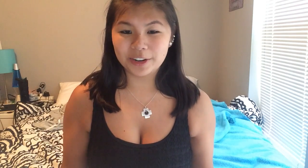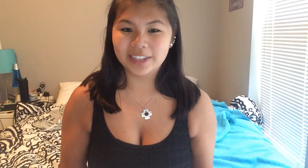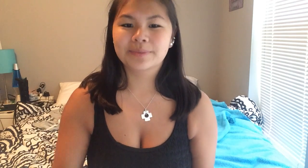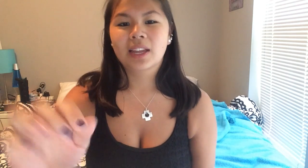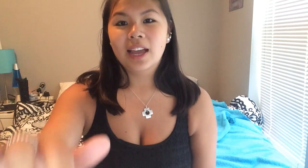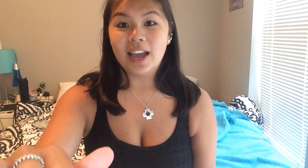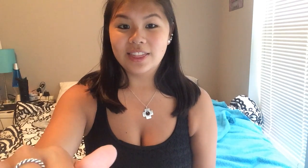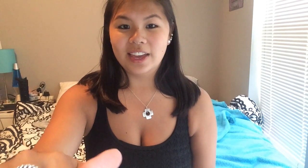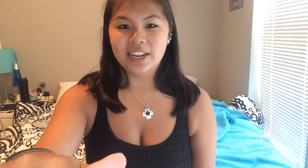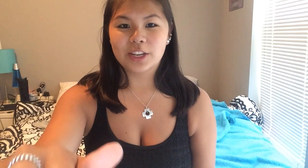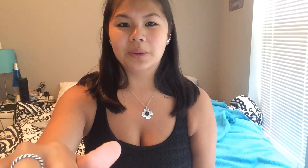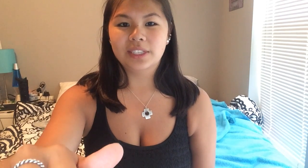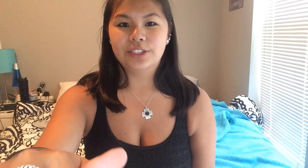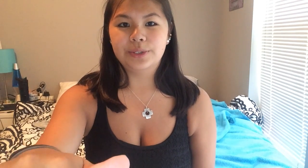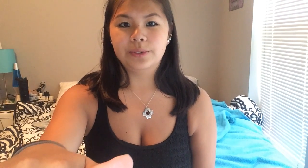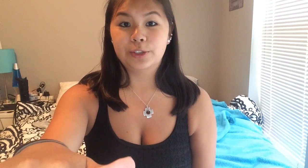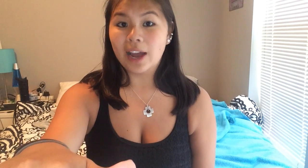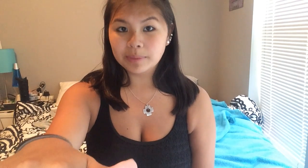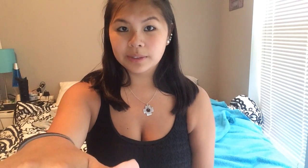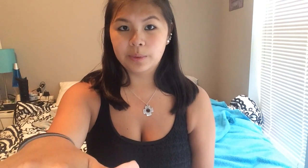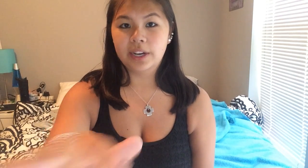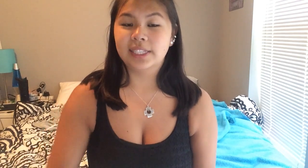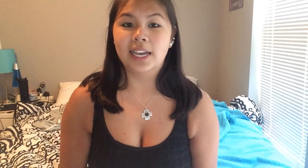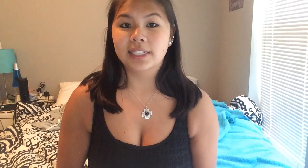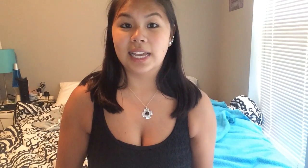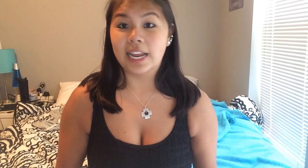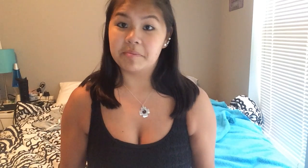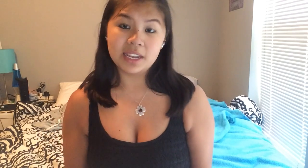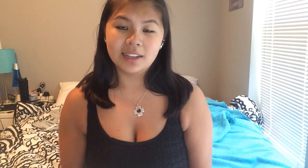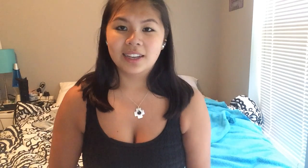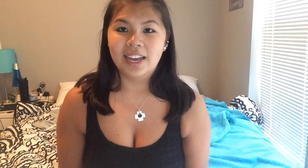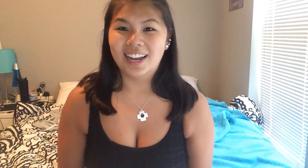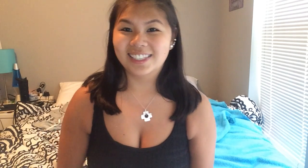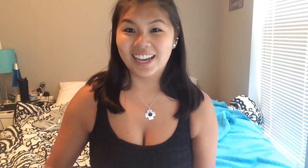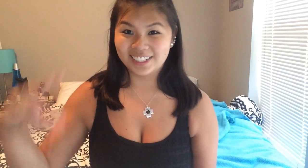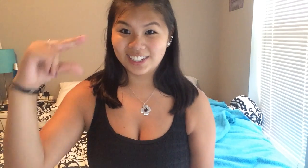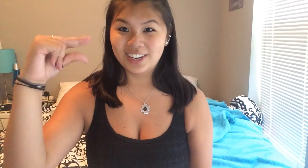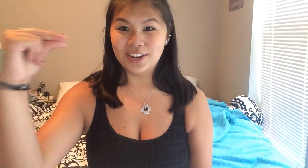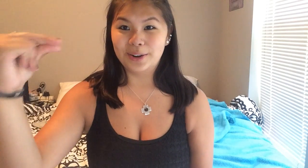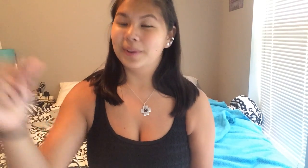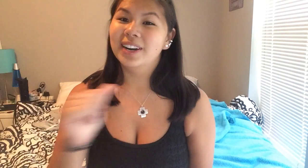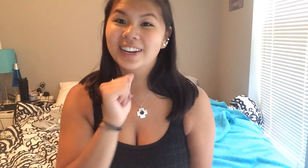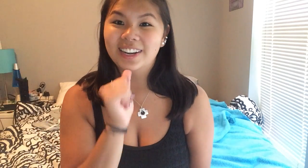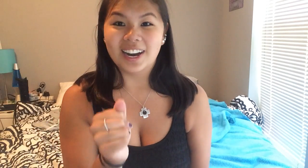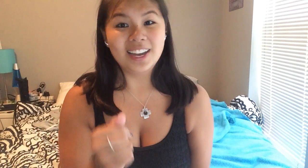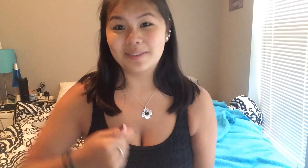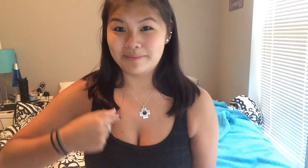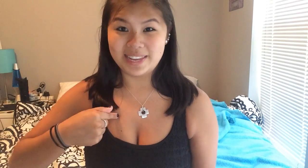morning? And then it goes into the drop where it says, it ain't me, and I signed no, not me